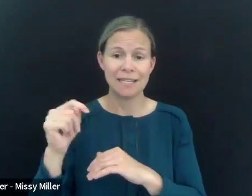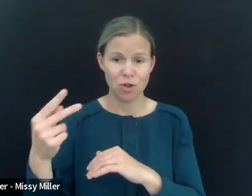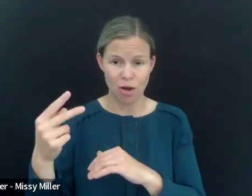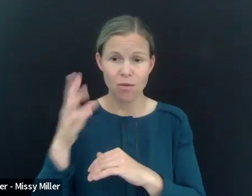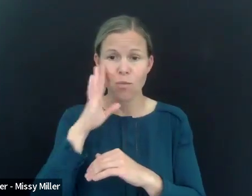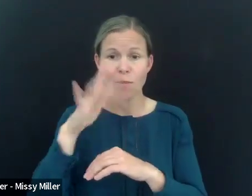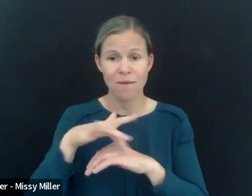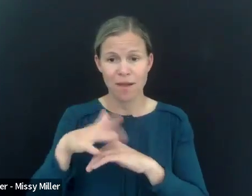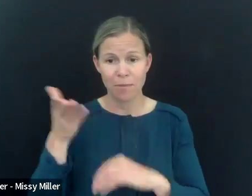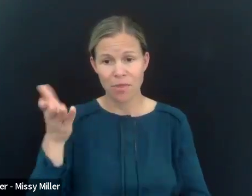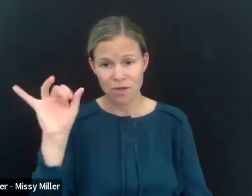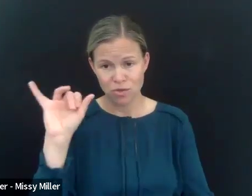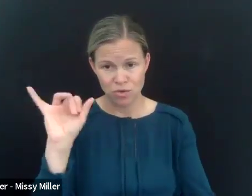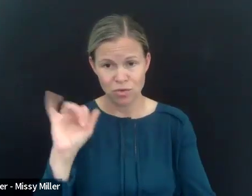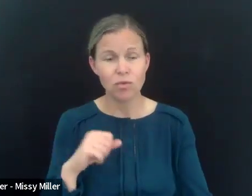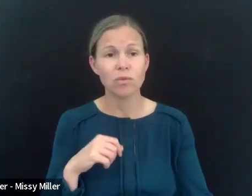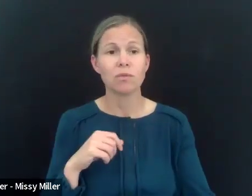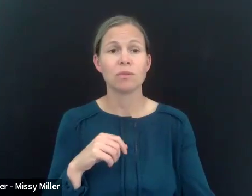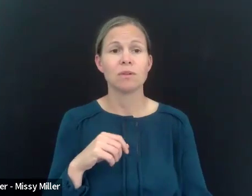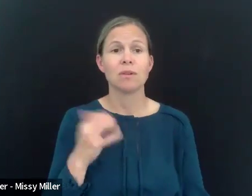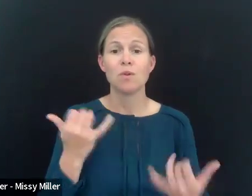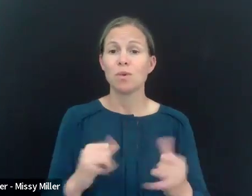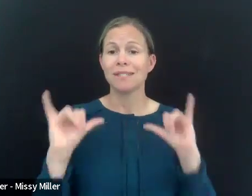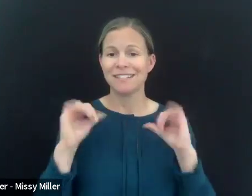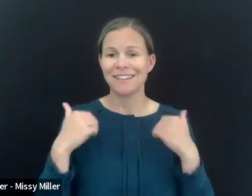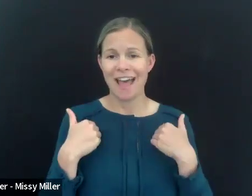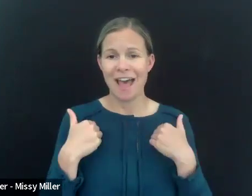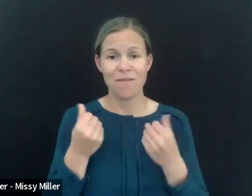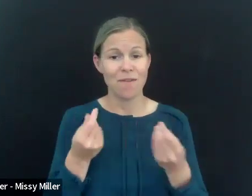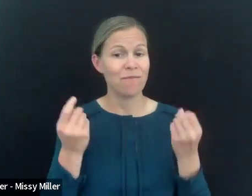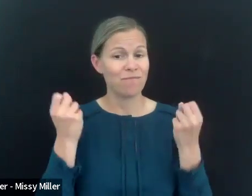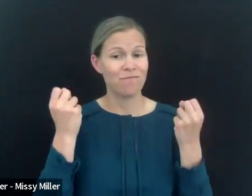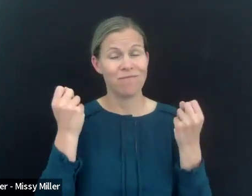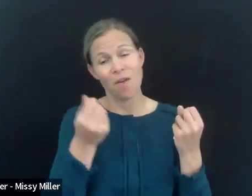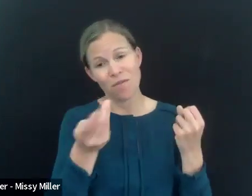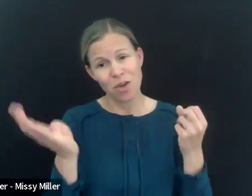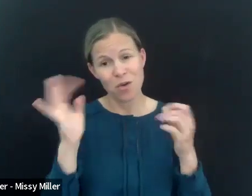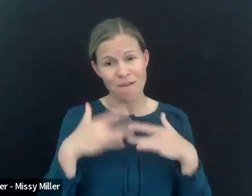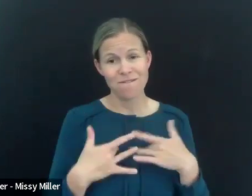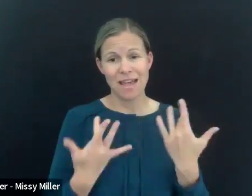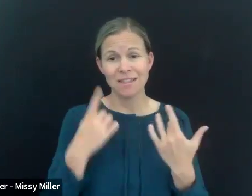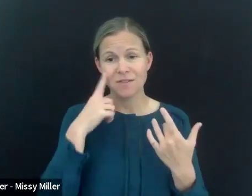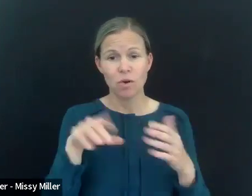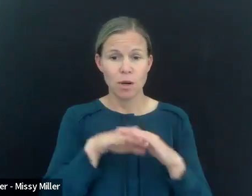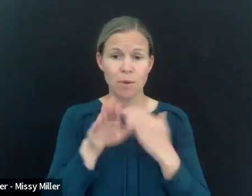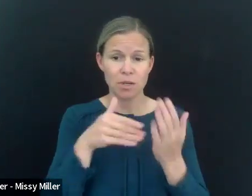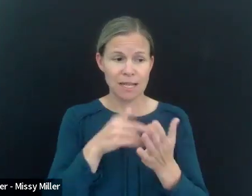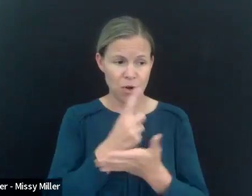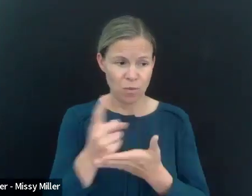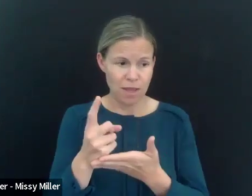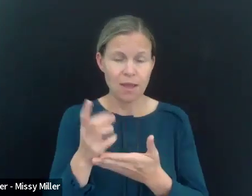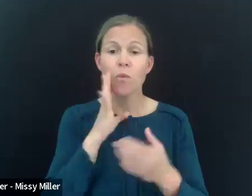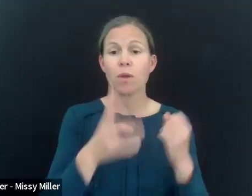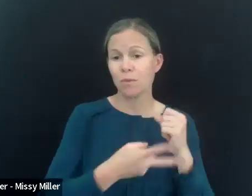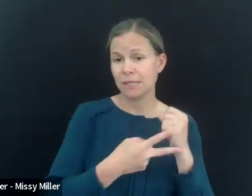BCE. We still have a couple fabulous events for Birth Center Week, and we will archive this video and many